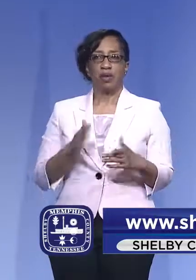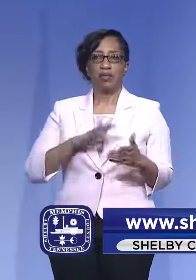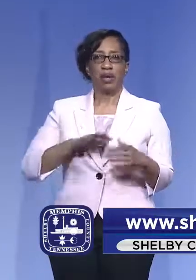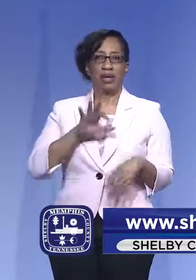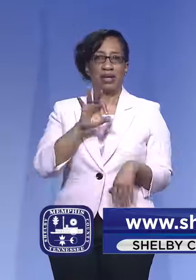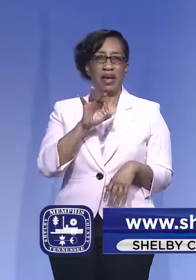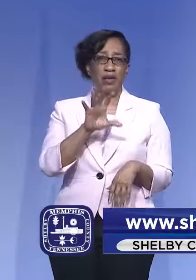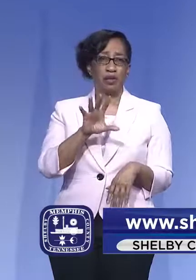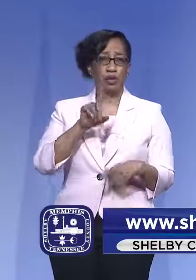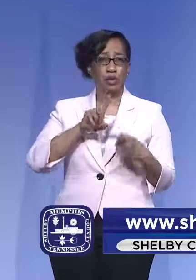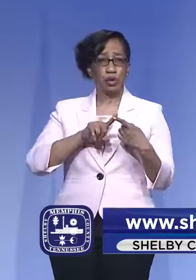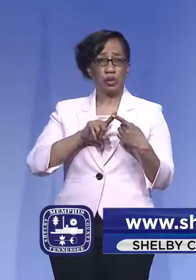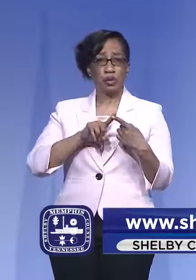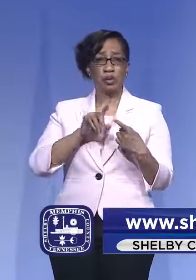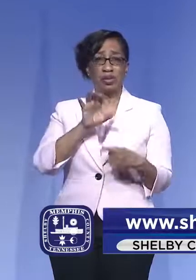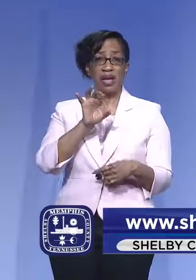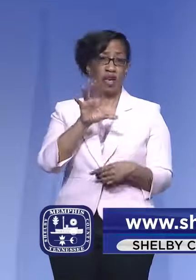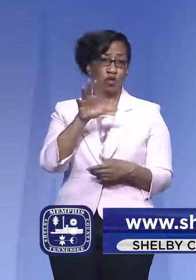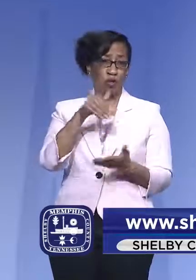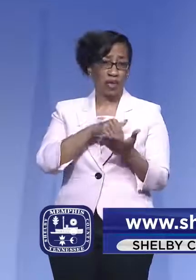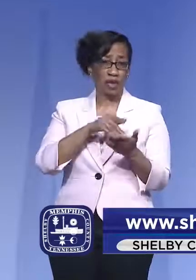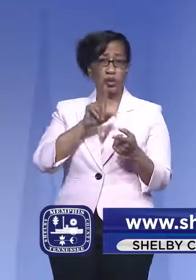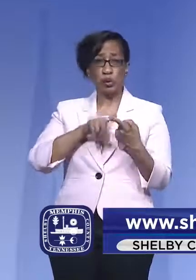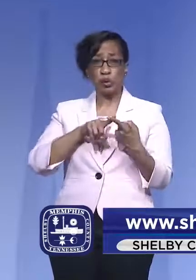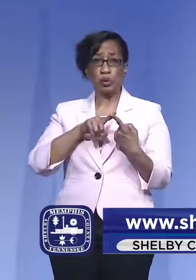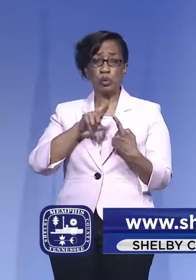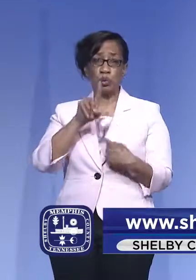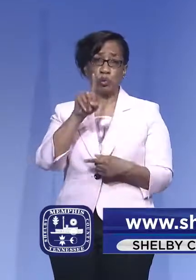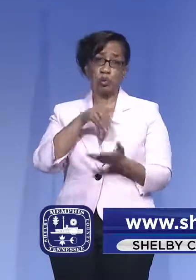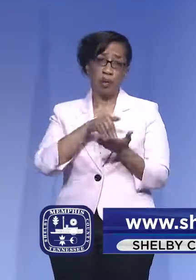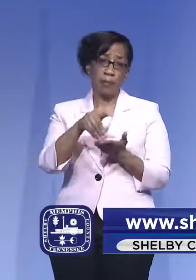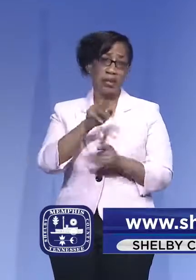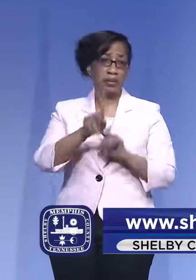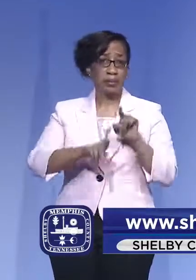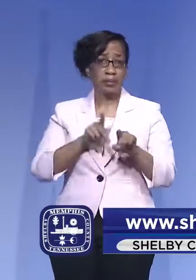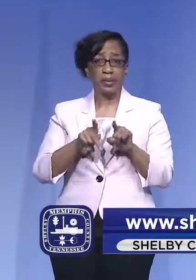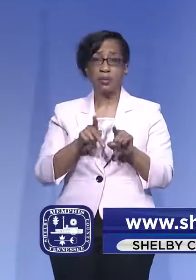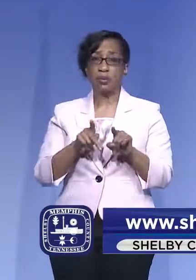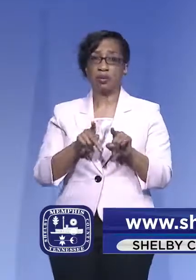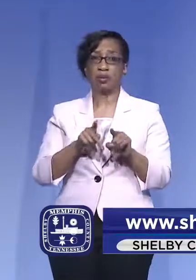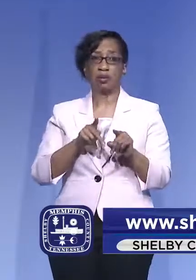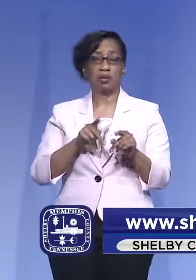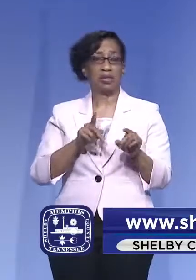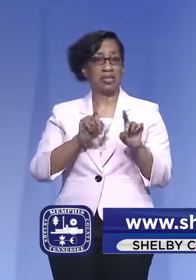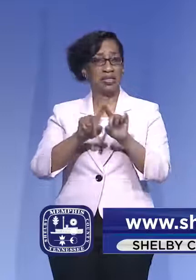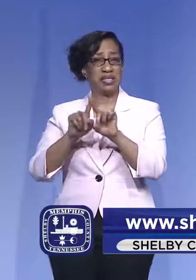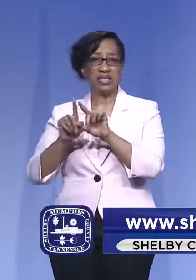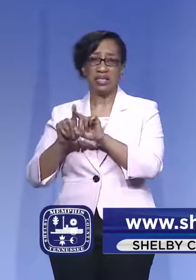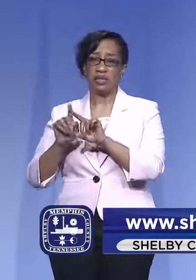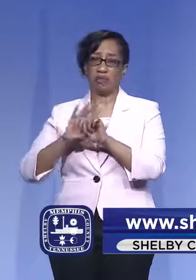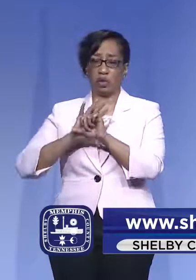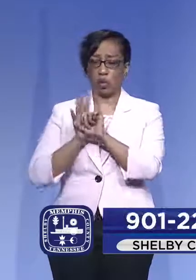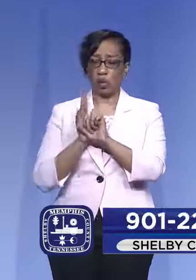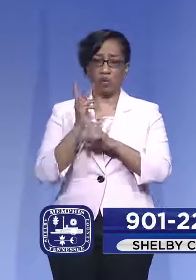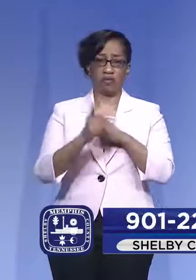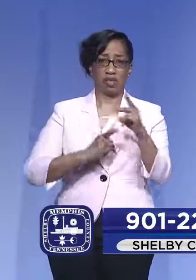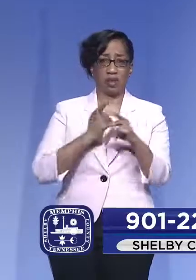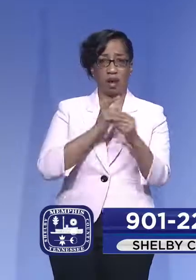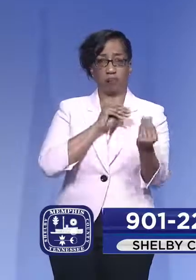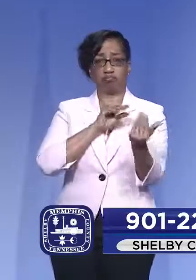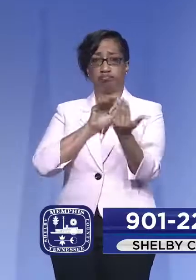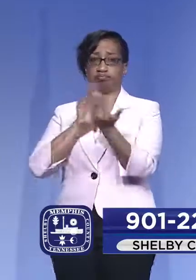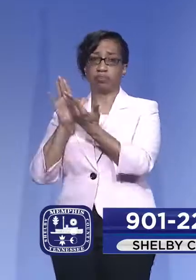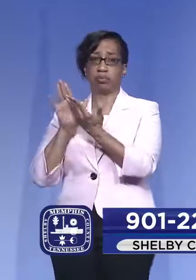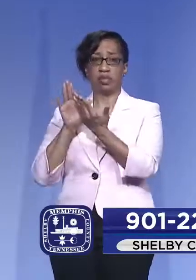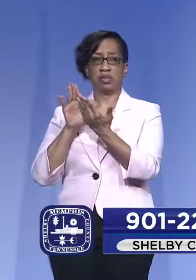million people, you're probably getting multiple introductions of multiple different variant viruses. So what's